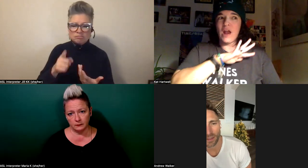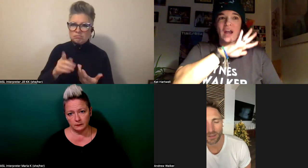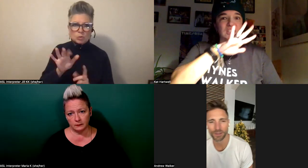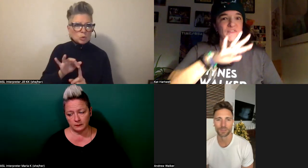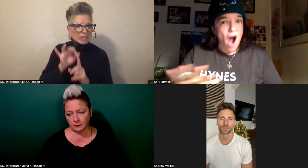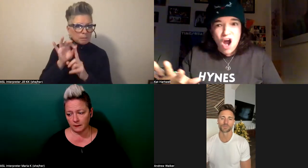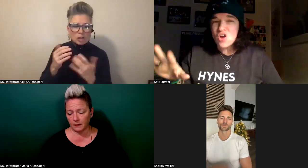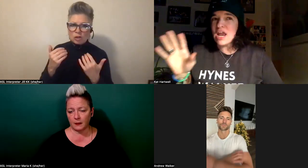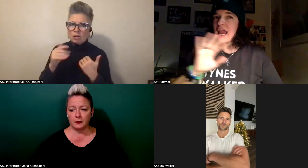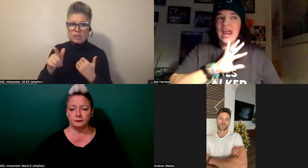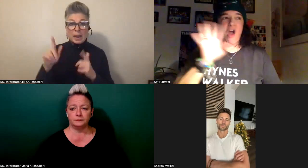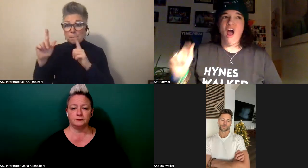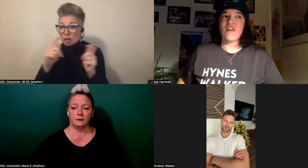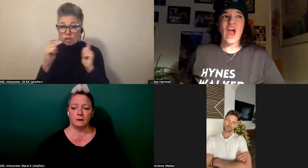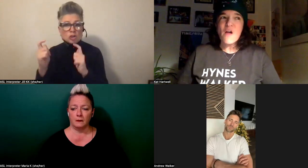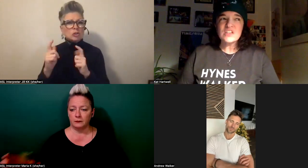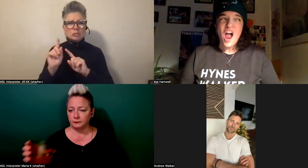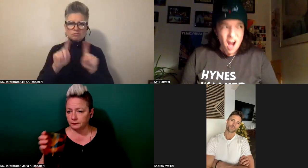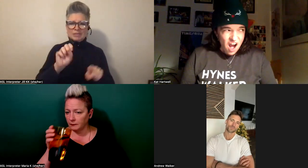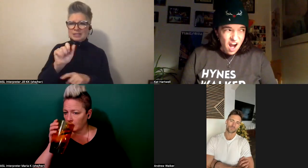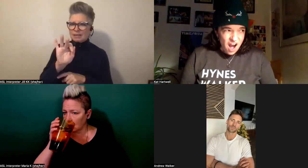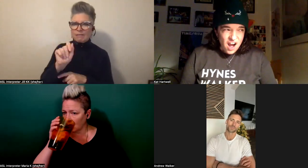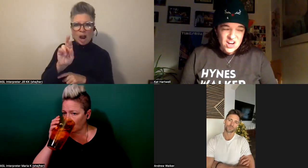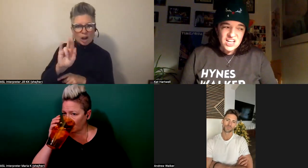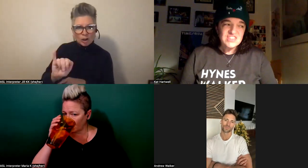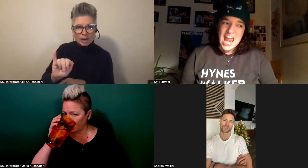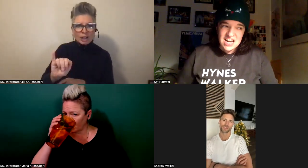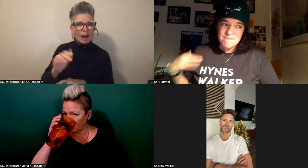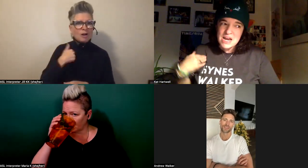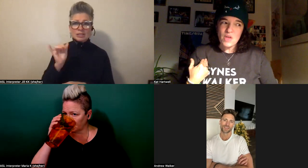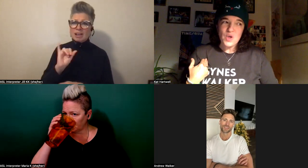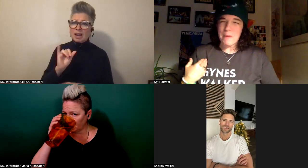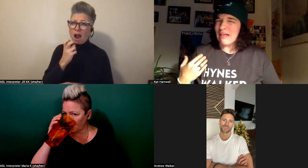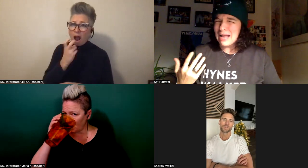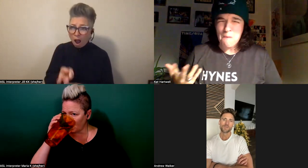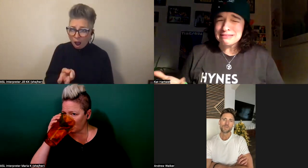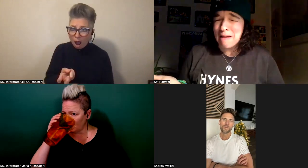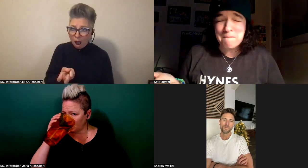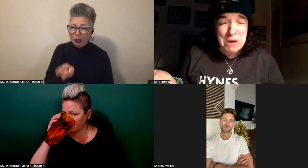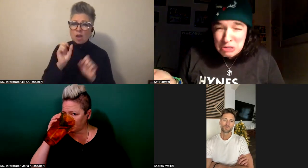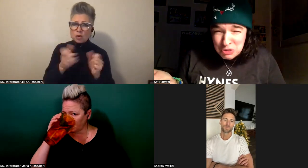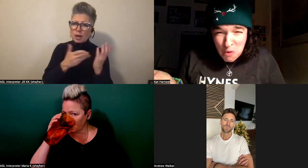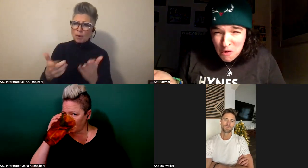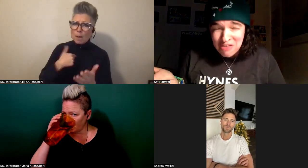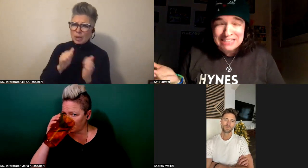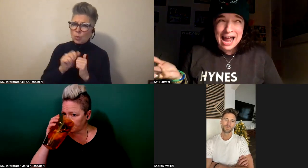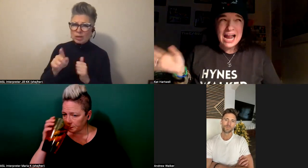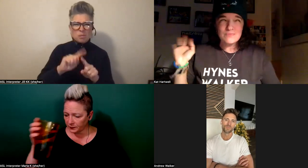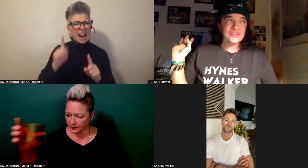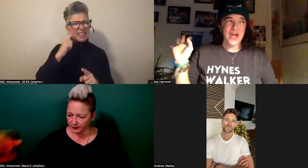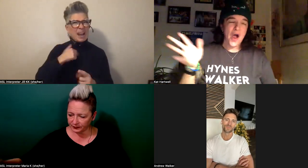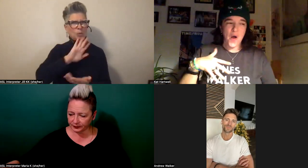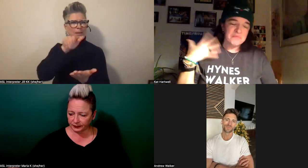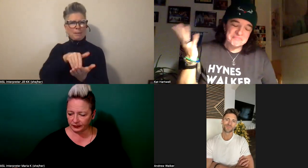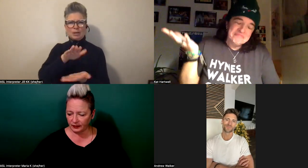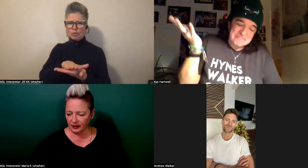pictures. They went on a safari and all of that. You couldn't take me with you, but I think I was like middle school that